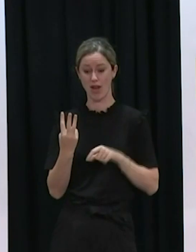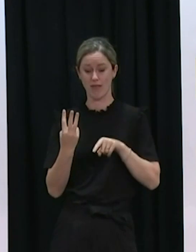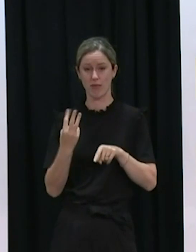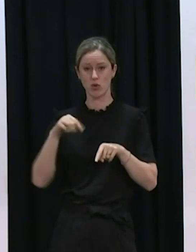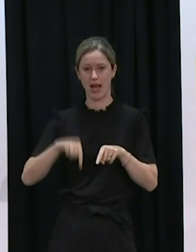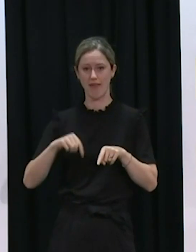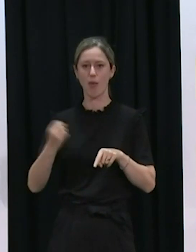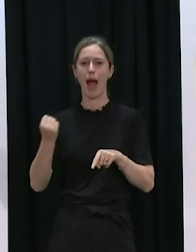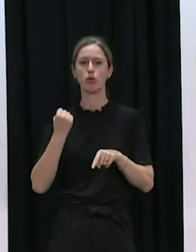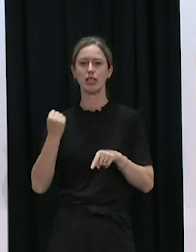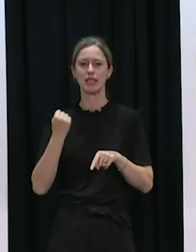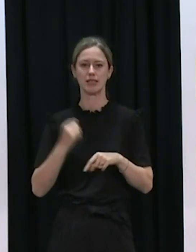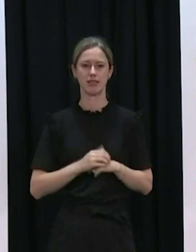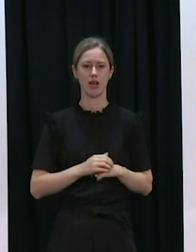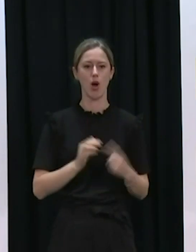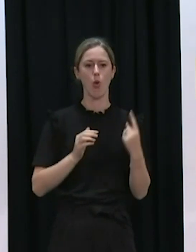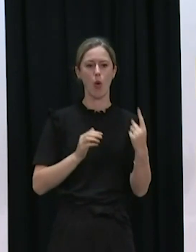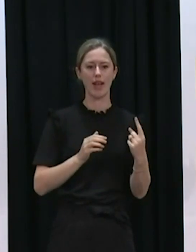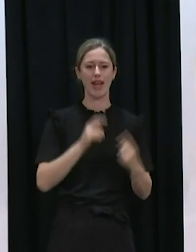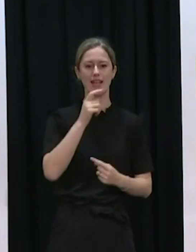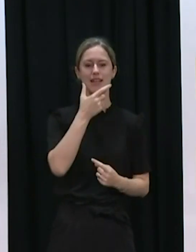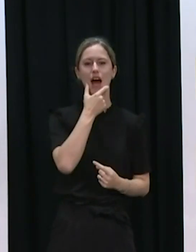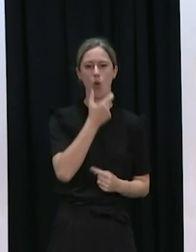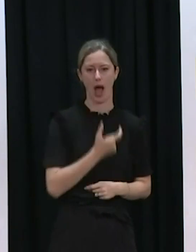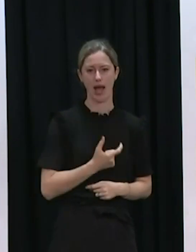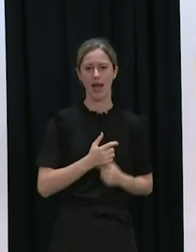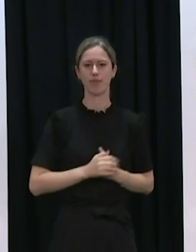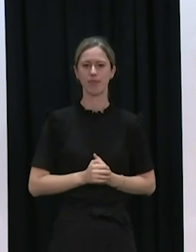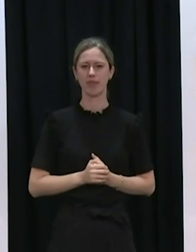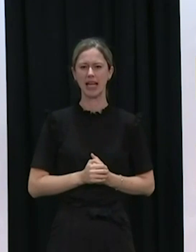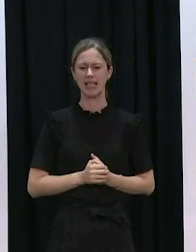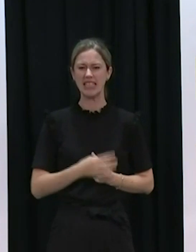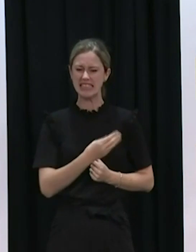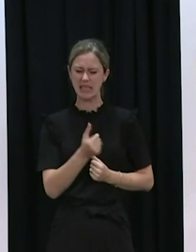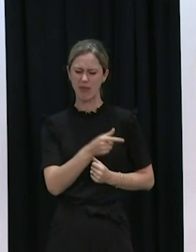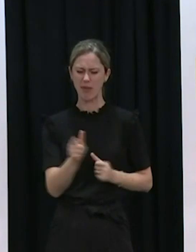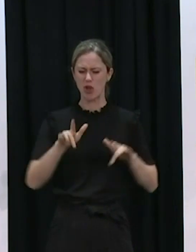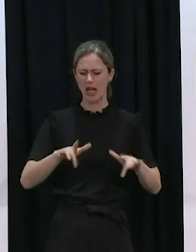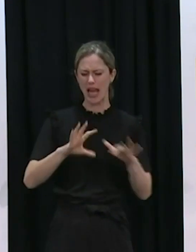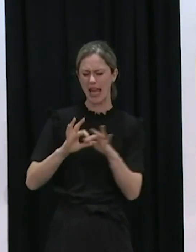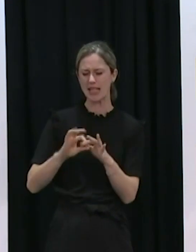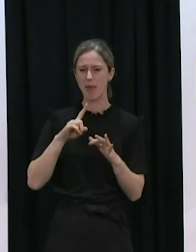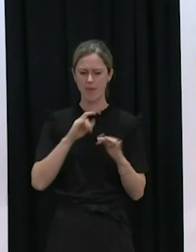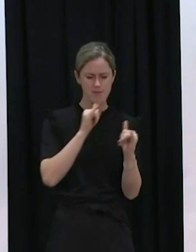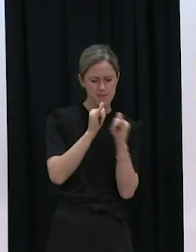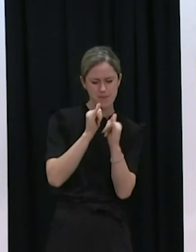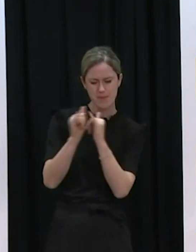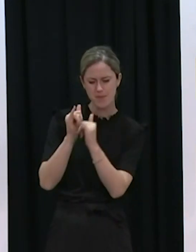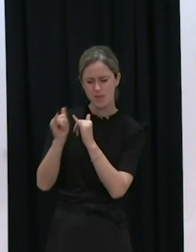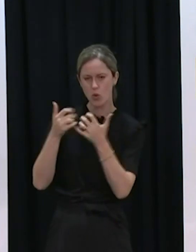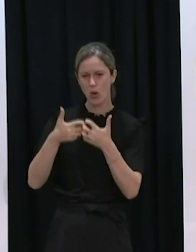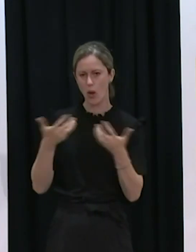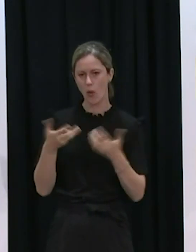cases there are from Hamilton and 1 in Ngarawahia. Some of those cases are as yet unlinked, but interviews are underway at the